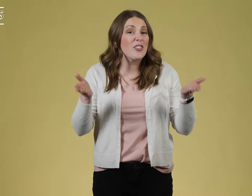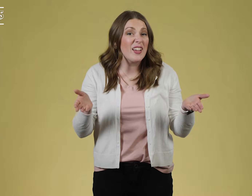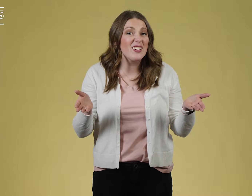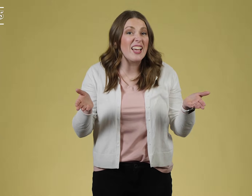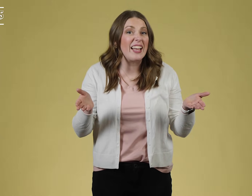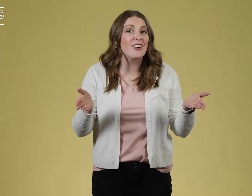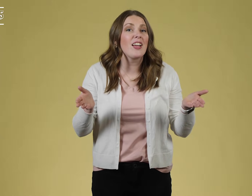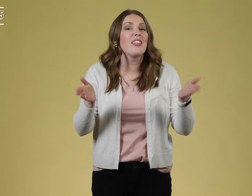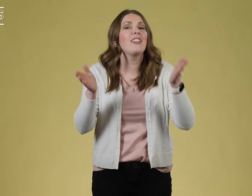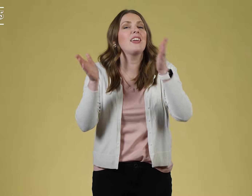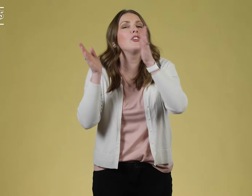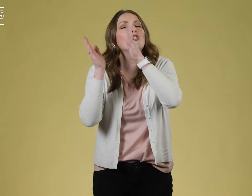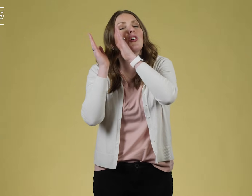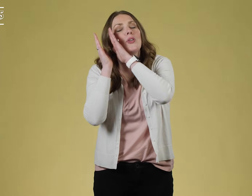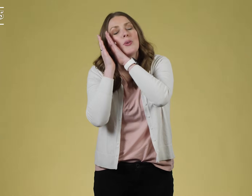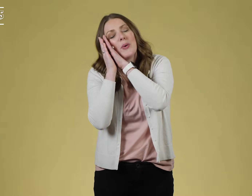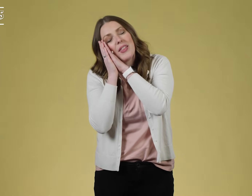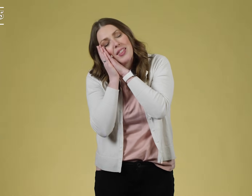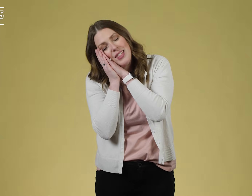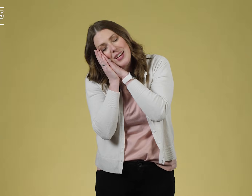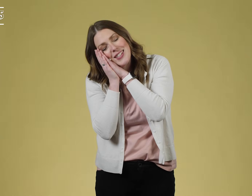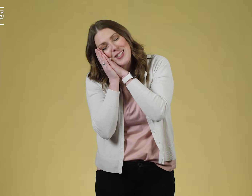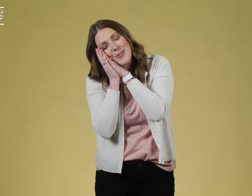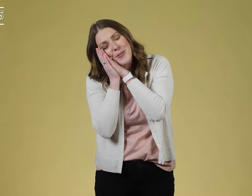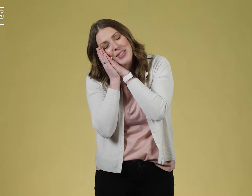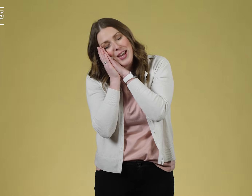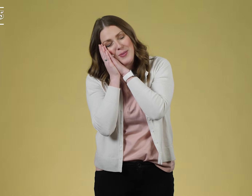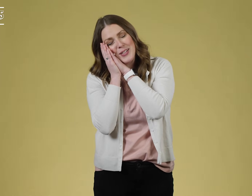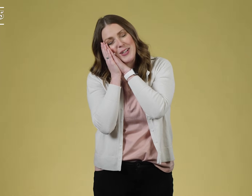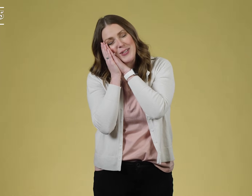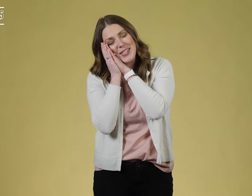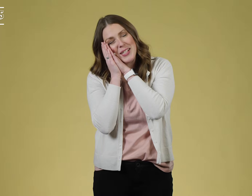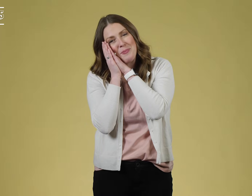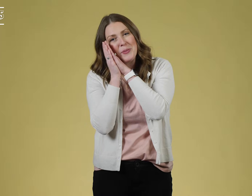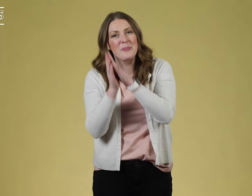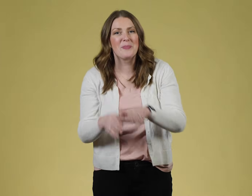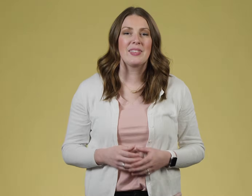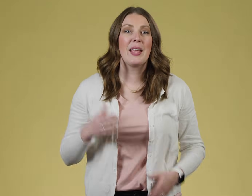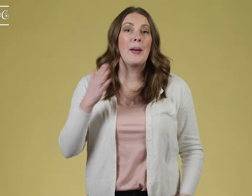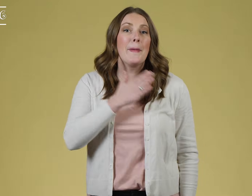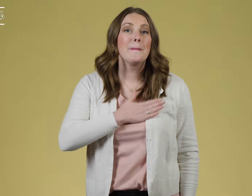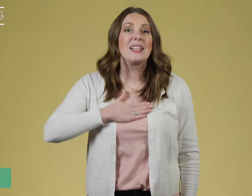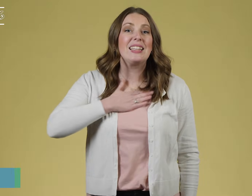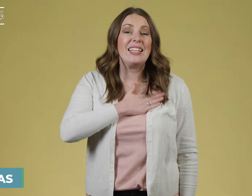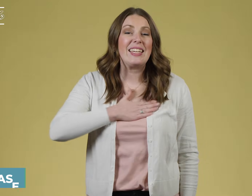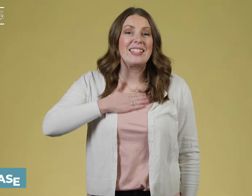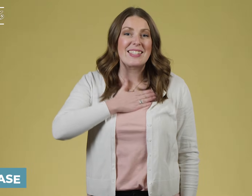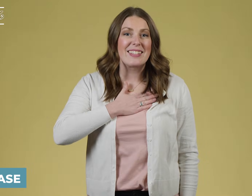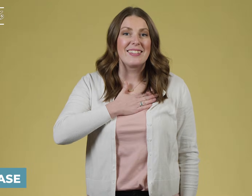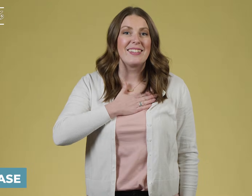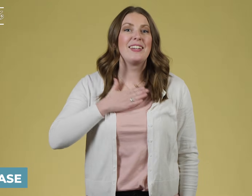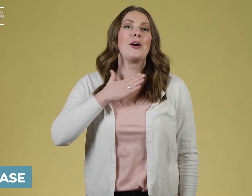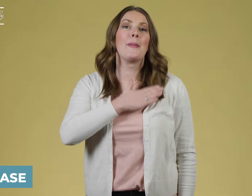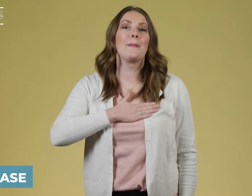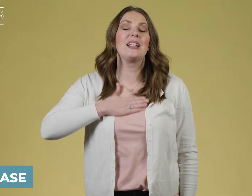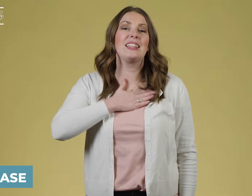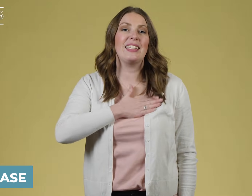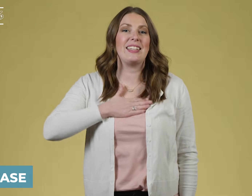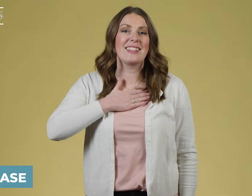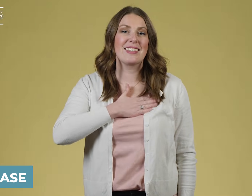they're tired, they can show you this when they want to go to sleep. Please, please.